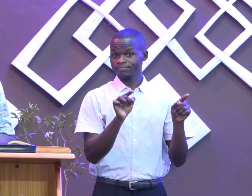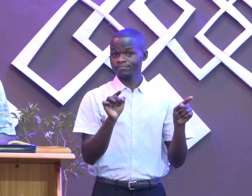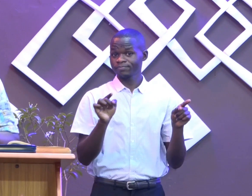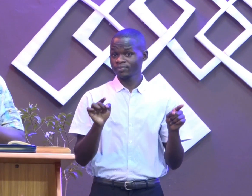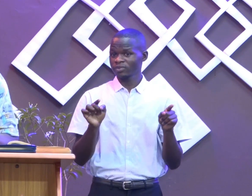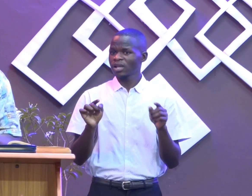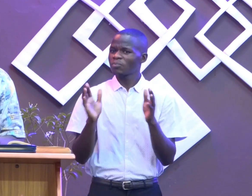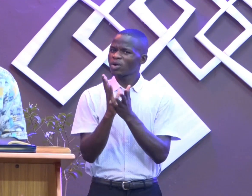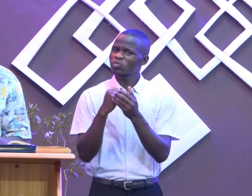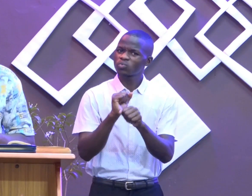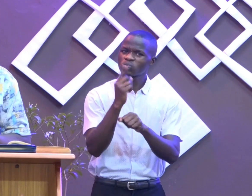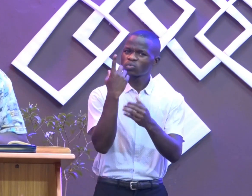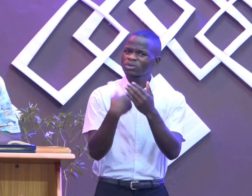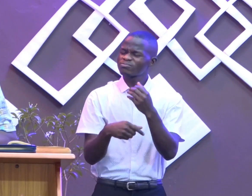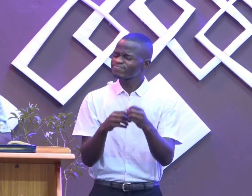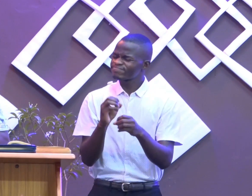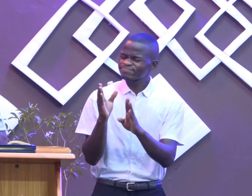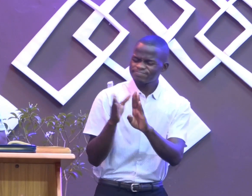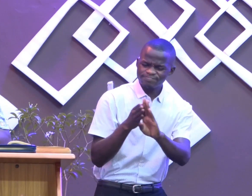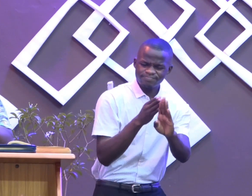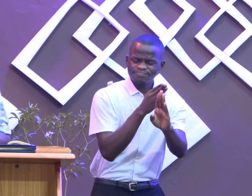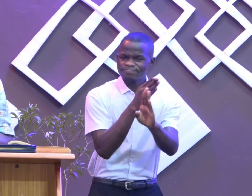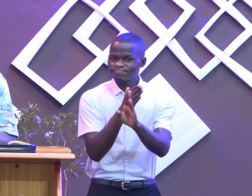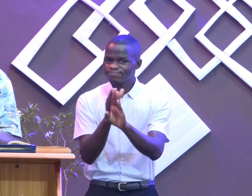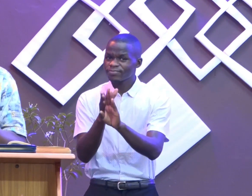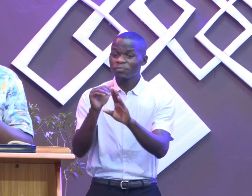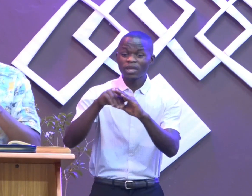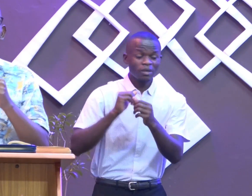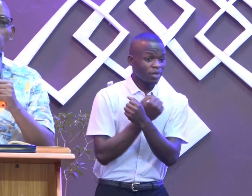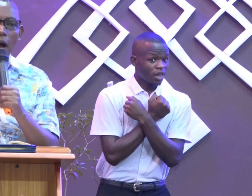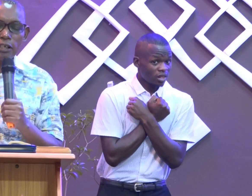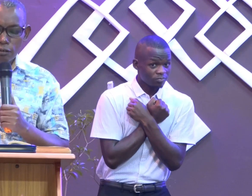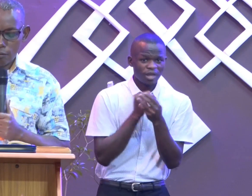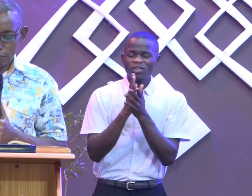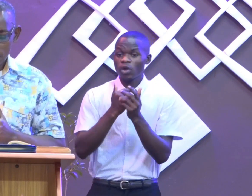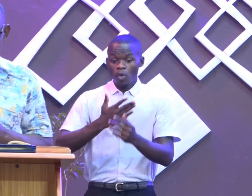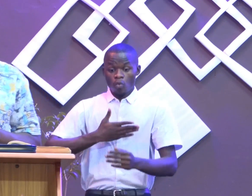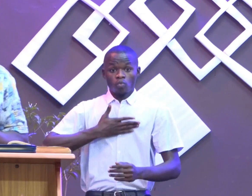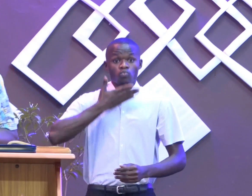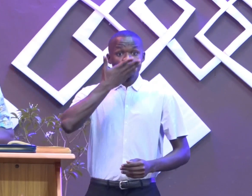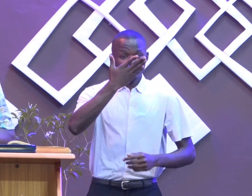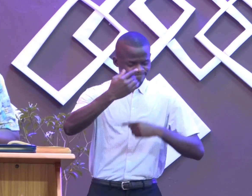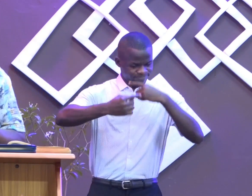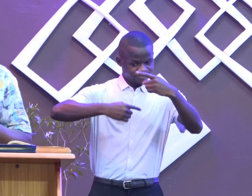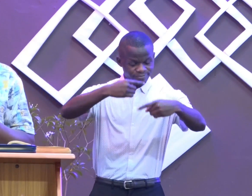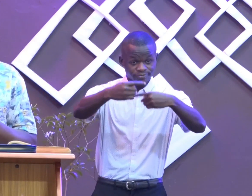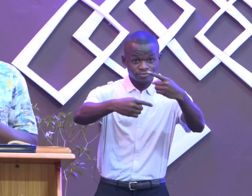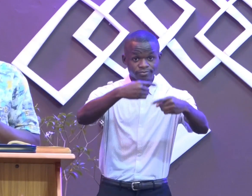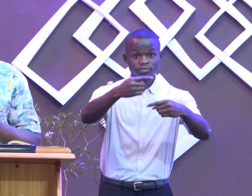those people that guide them in love and to wish them well to